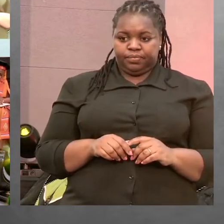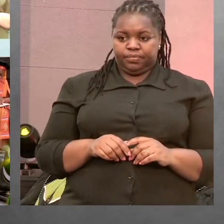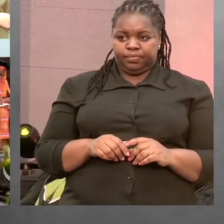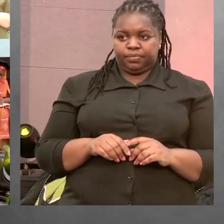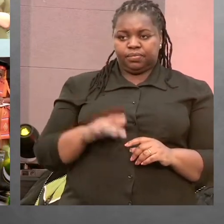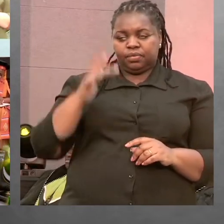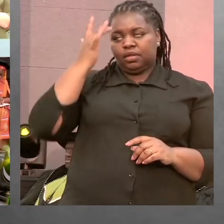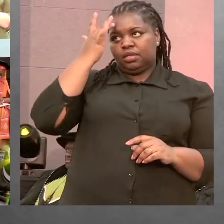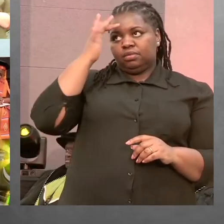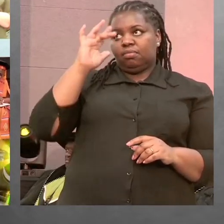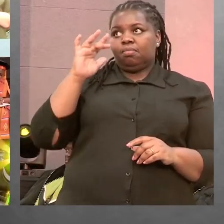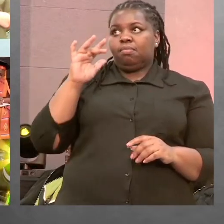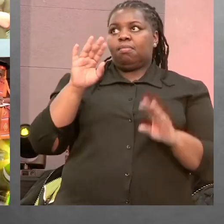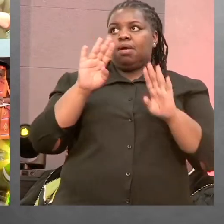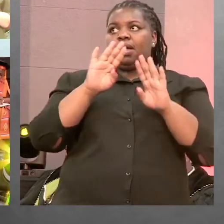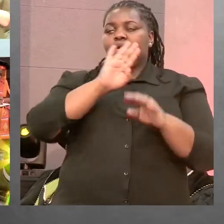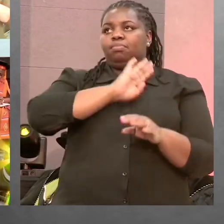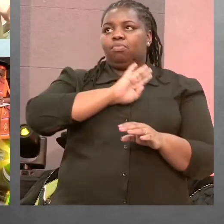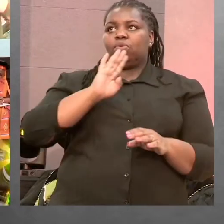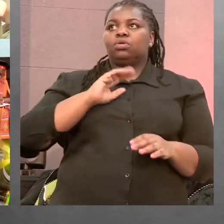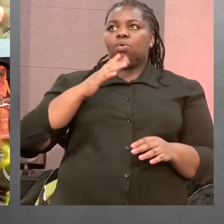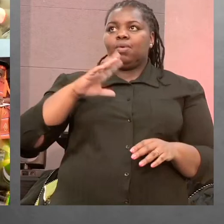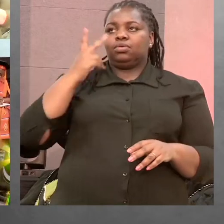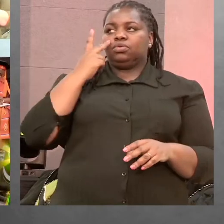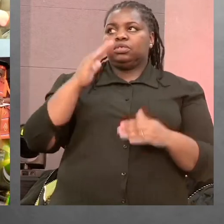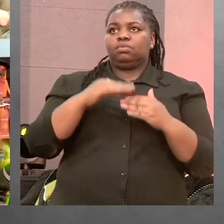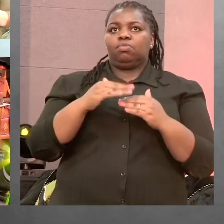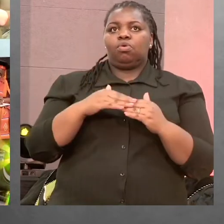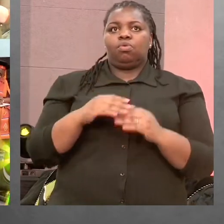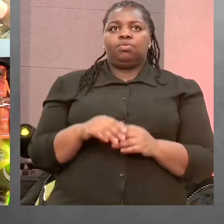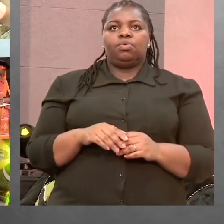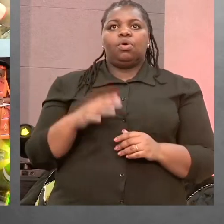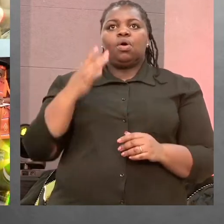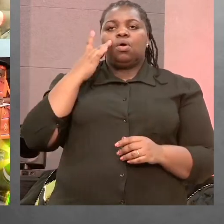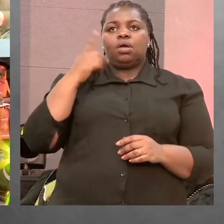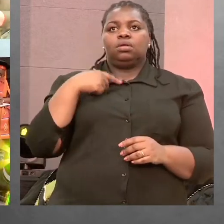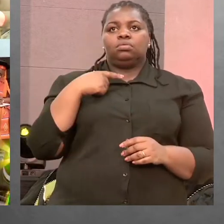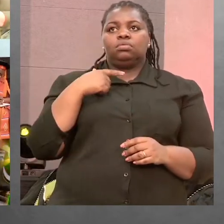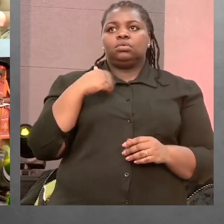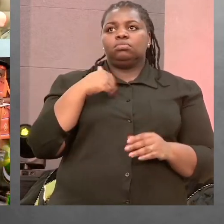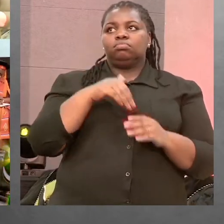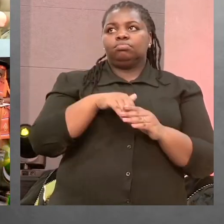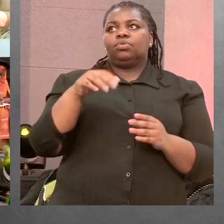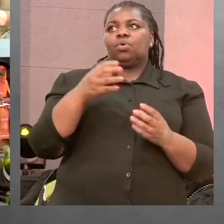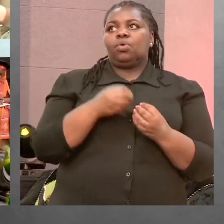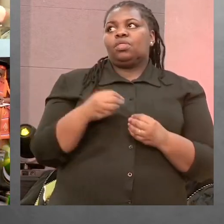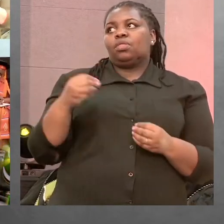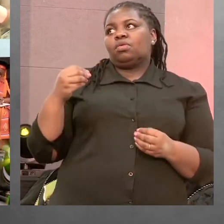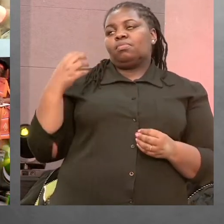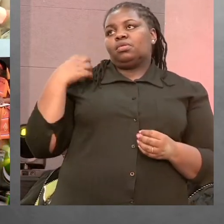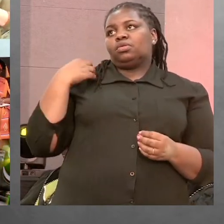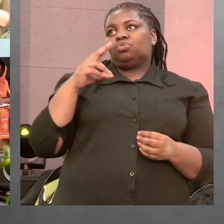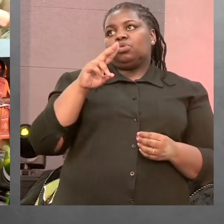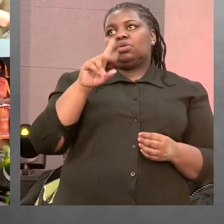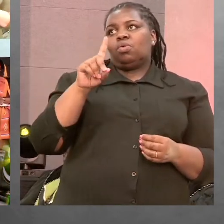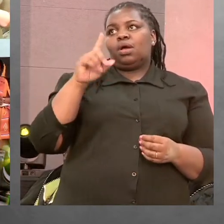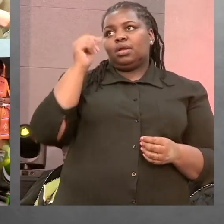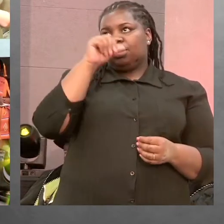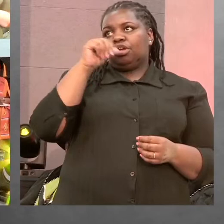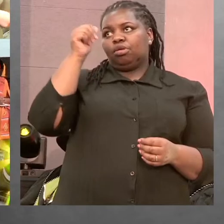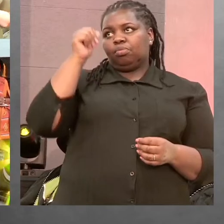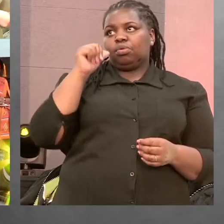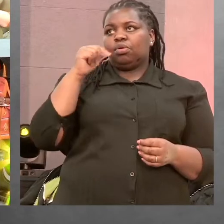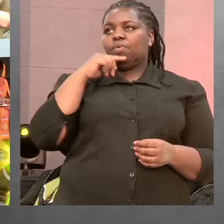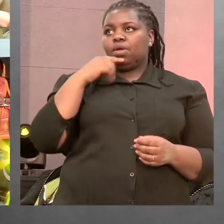smart boards. We want to see more. When we departed with the minister on 21 April, we were filled